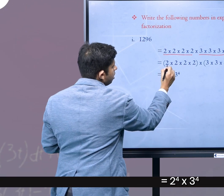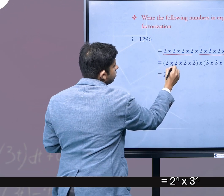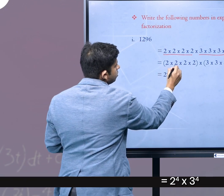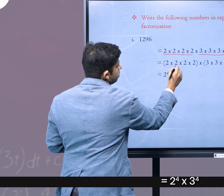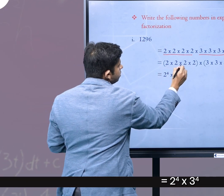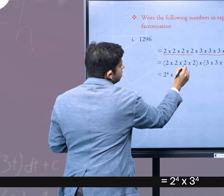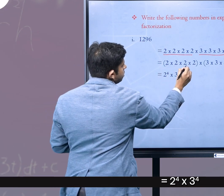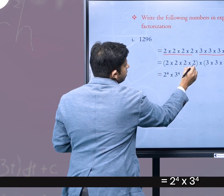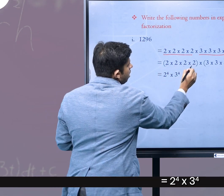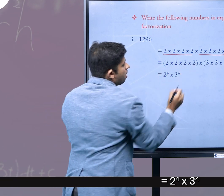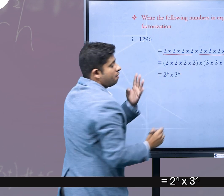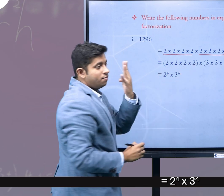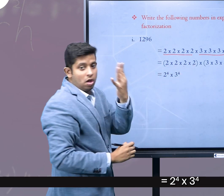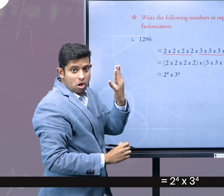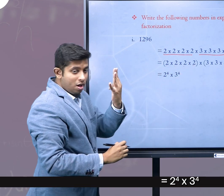4 into 3 to the power of 4.